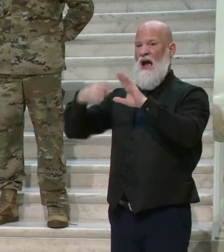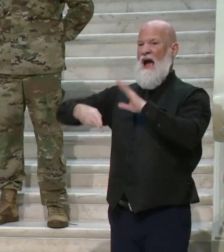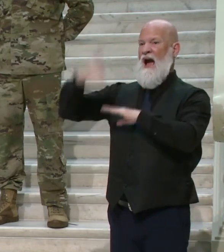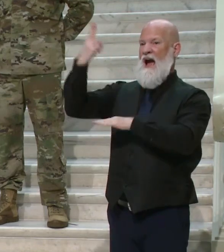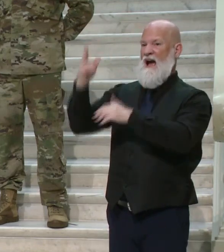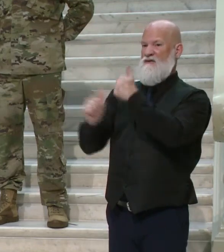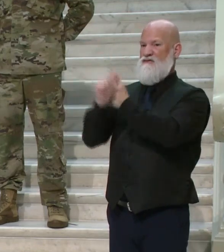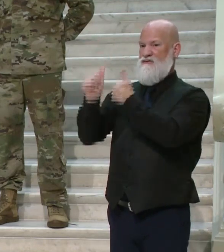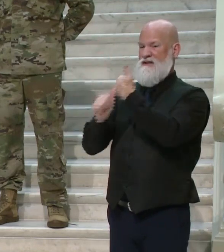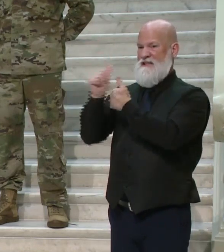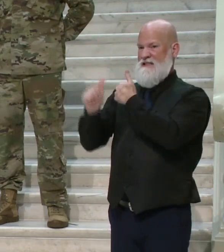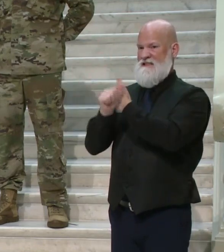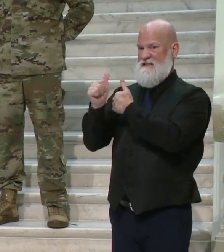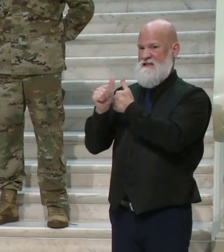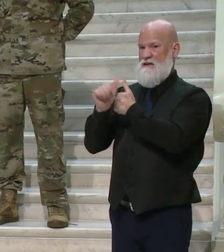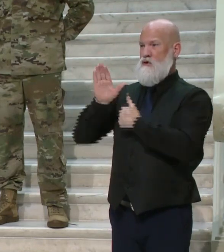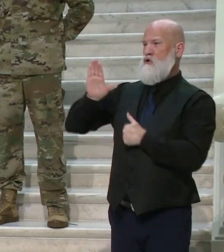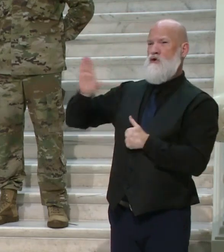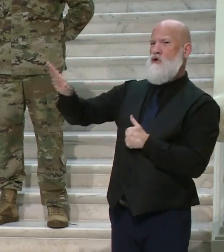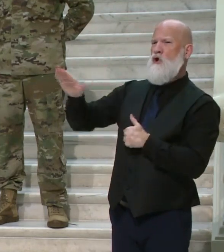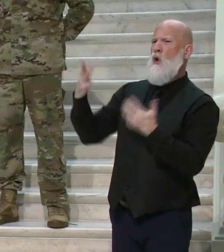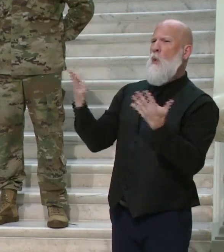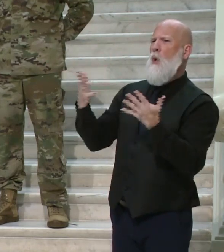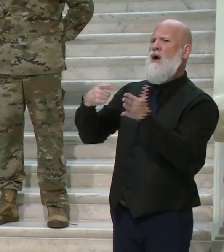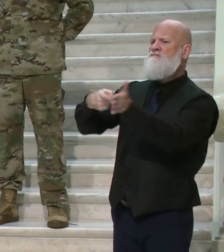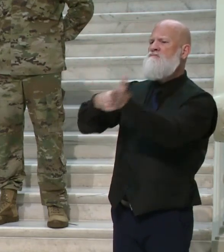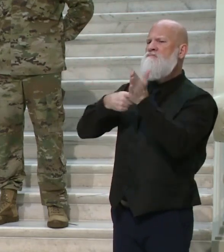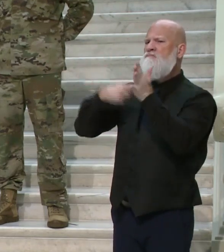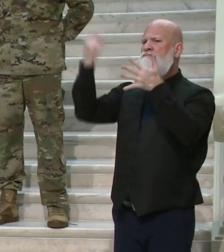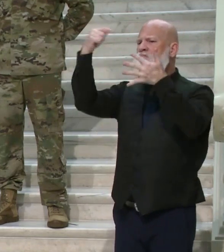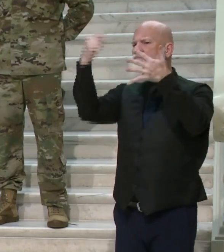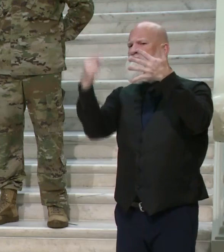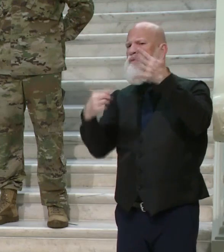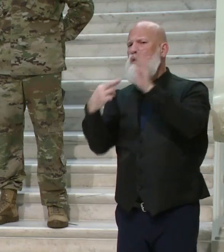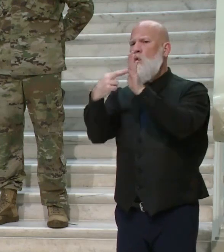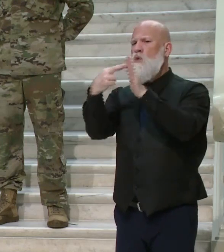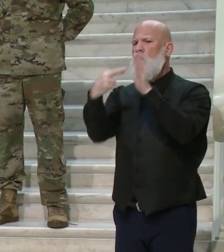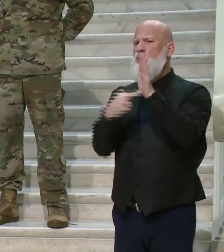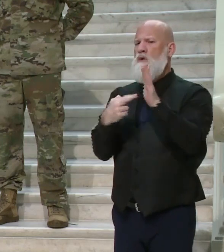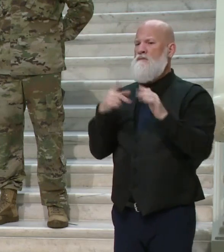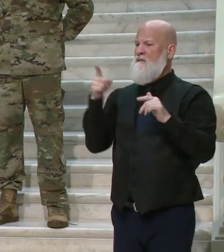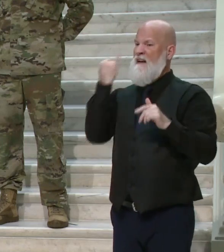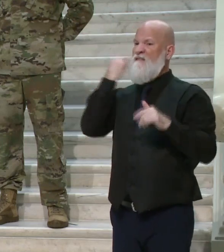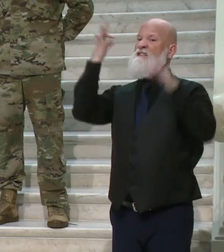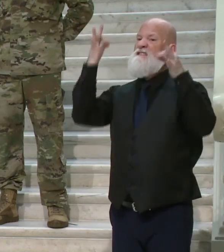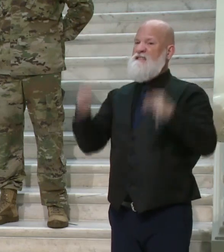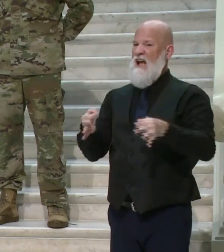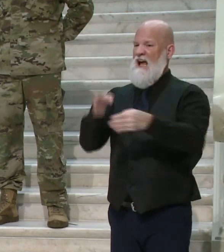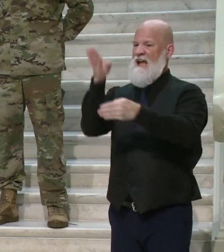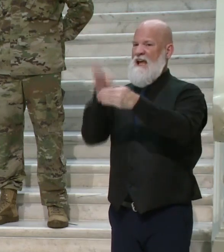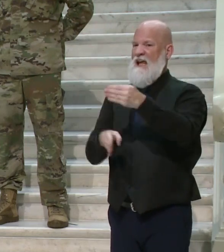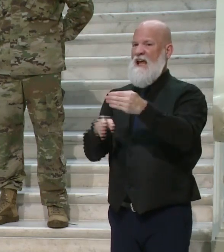will be used when you make a decision to end that? On the May 13th? Yes.